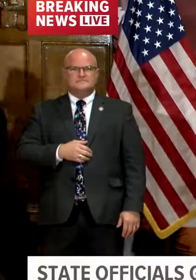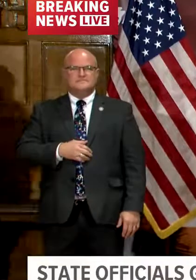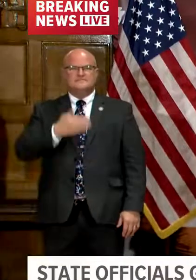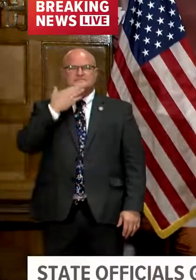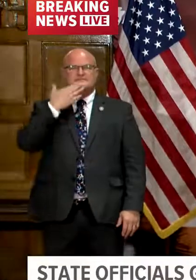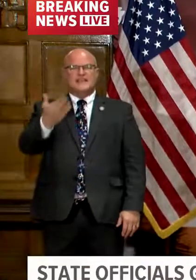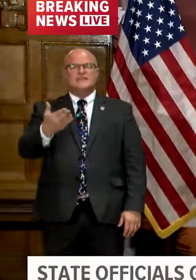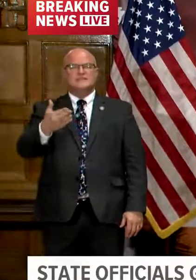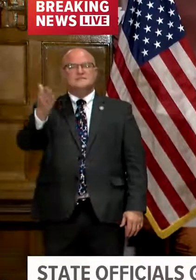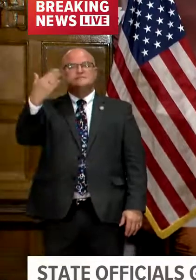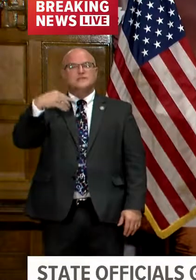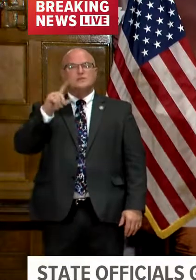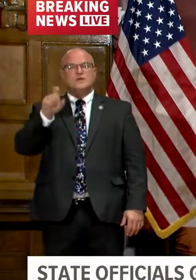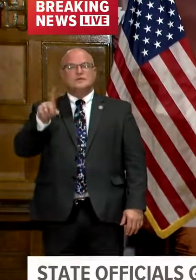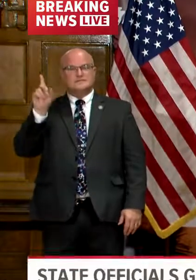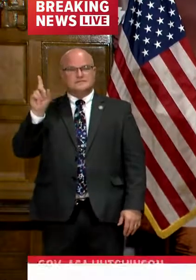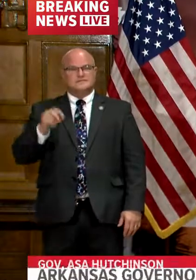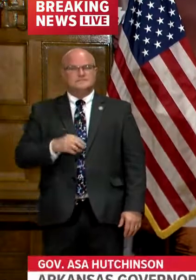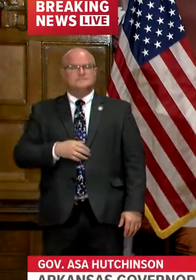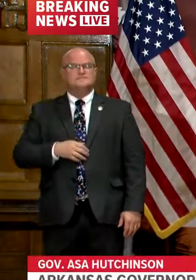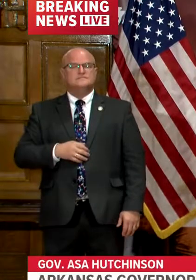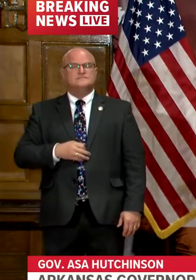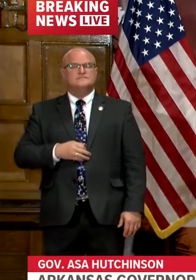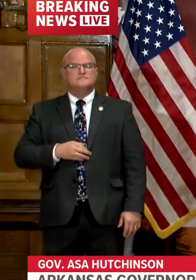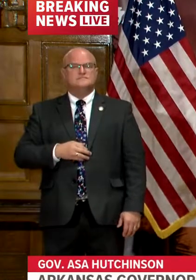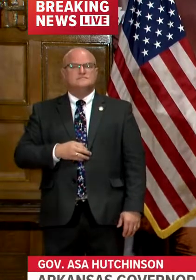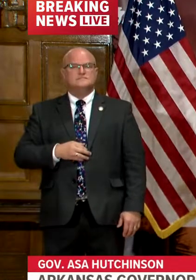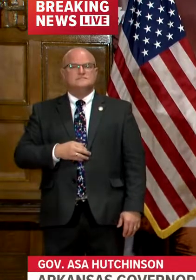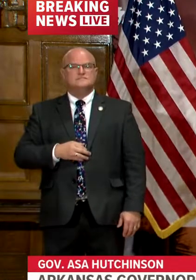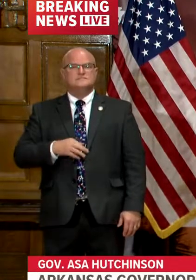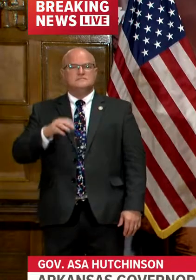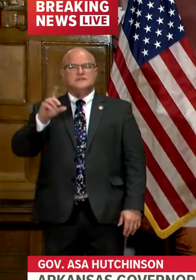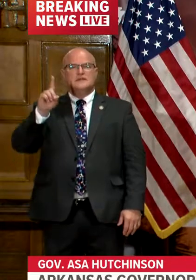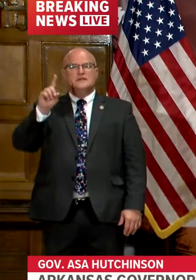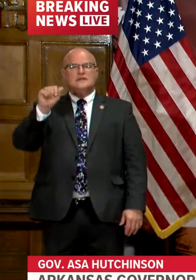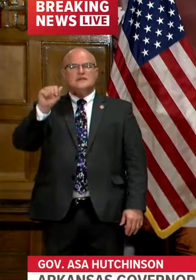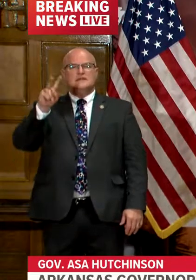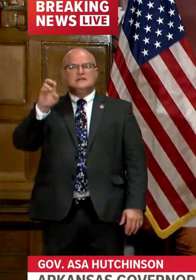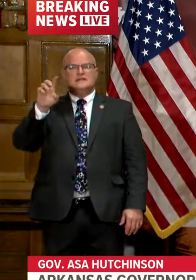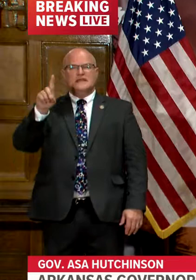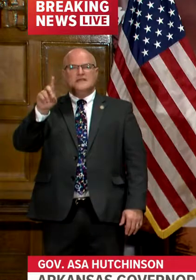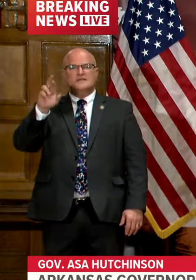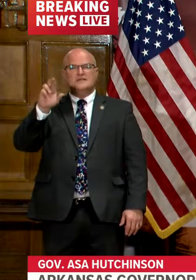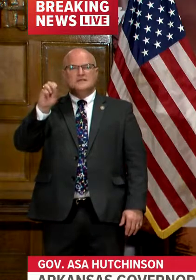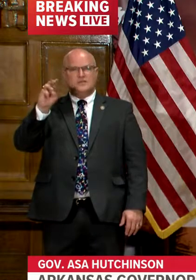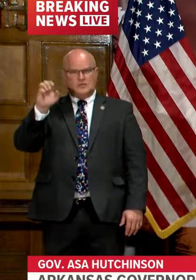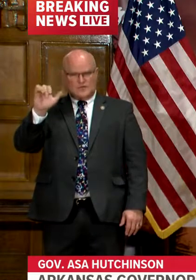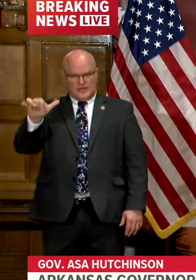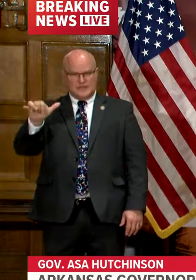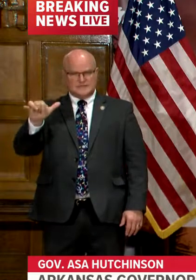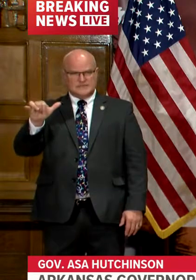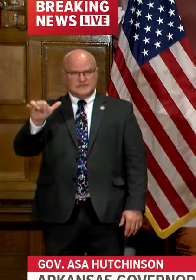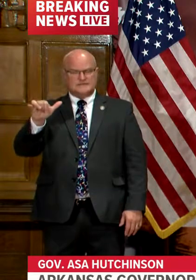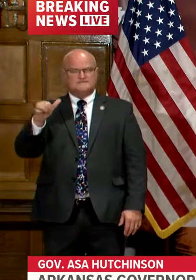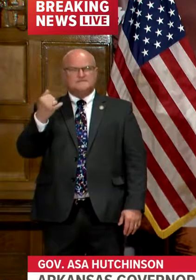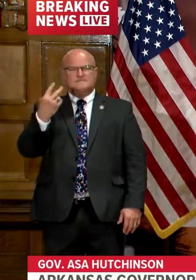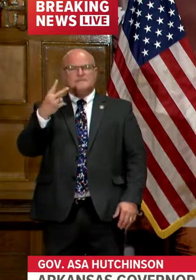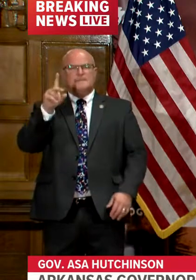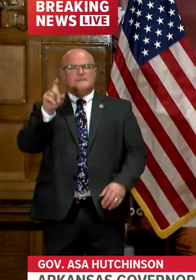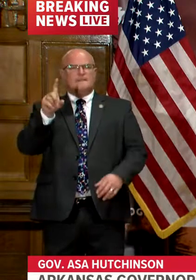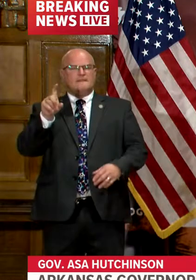Thank you. Next question. Governor, this is David Ramsey with the Arkansas Nonprofit News Network. 2